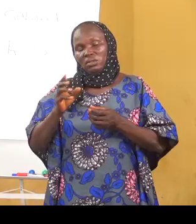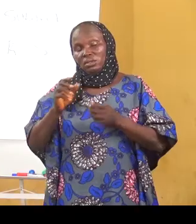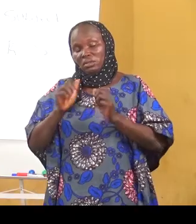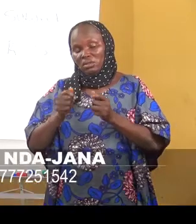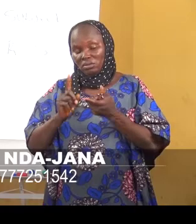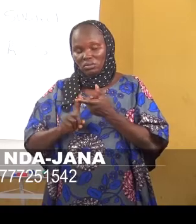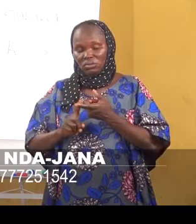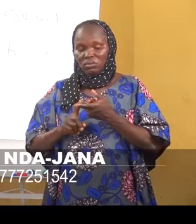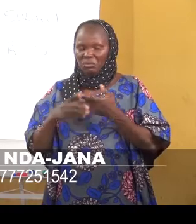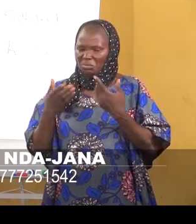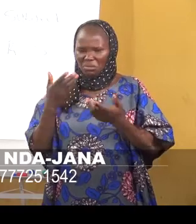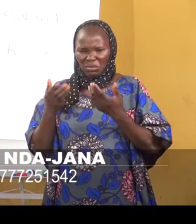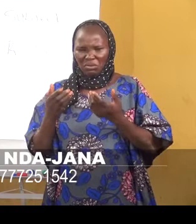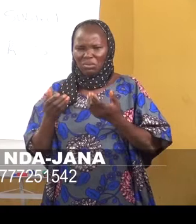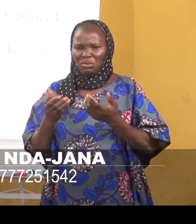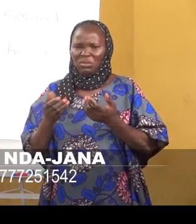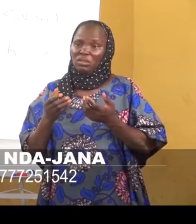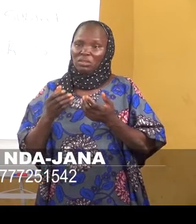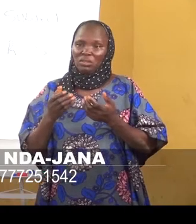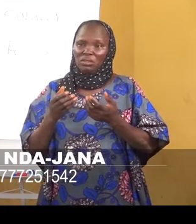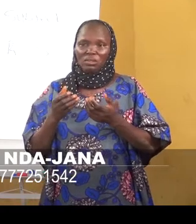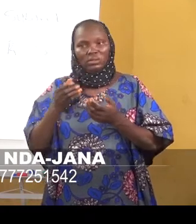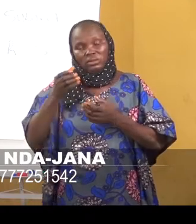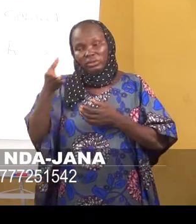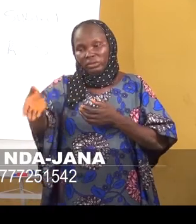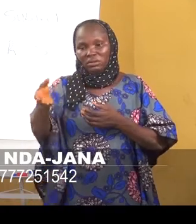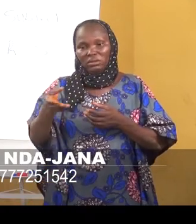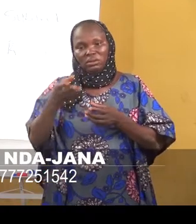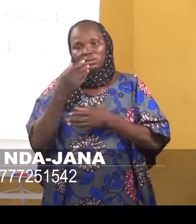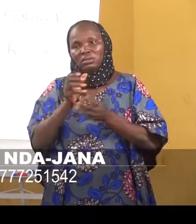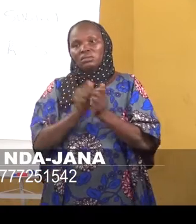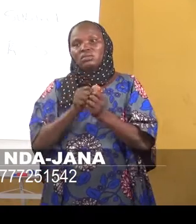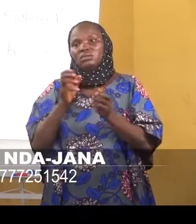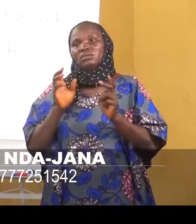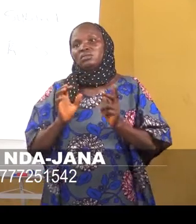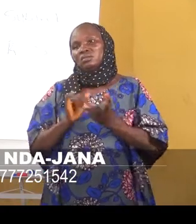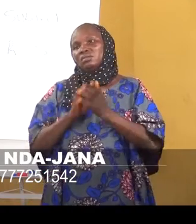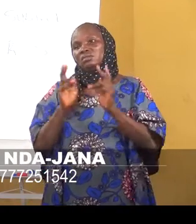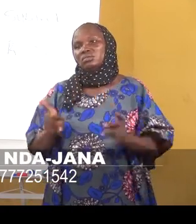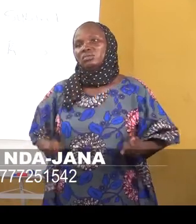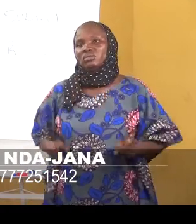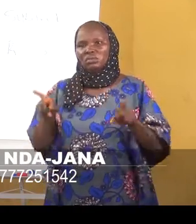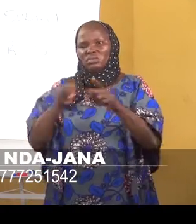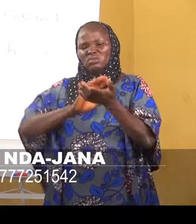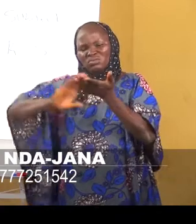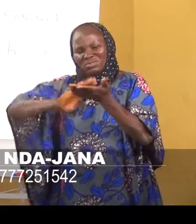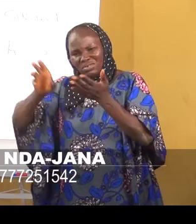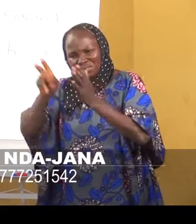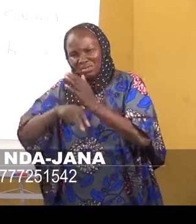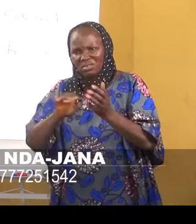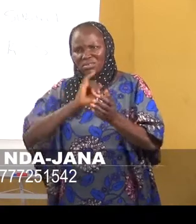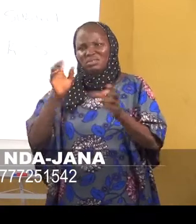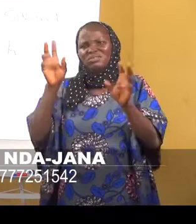person offer you his or her hand to even shake. So forgiveness is very, very